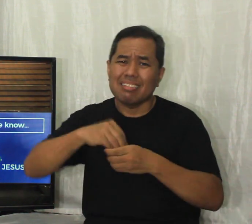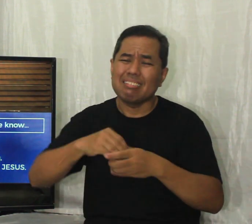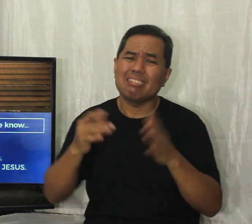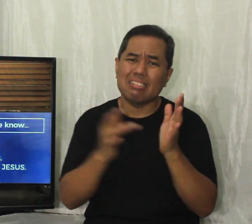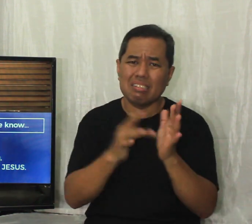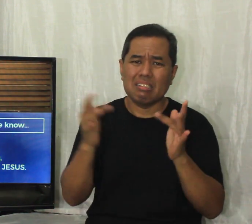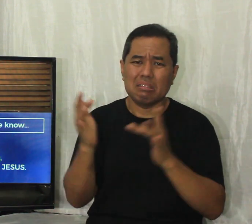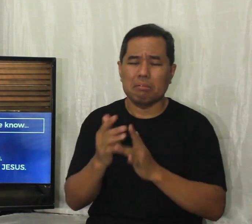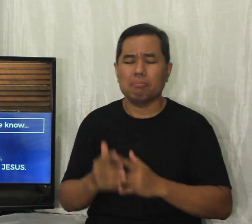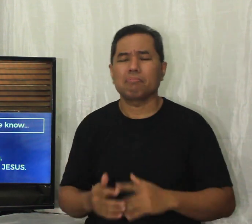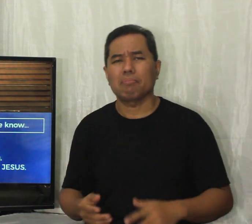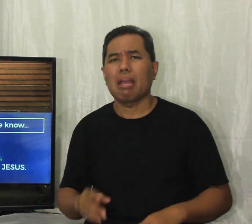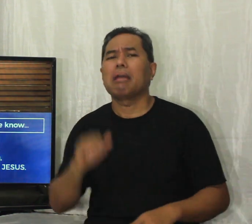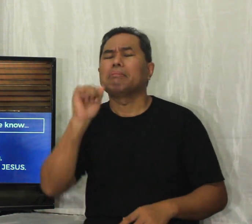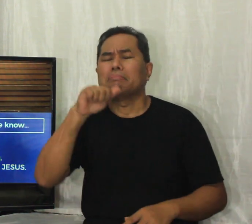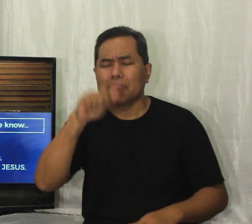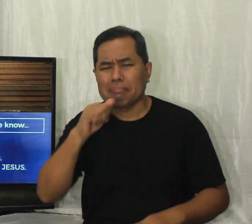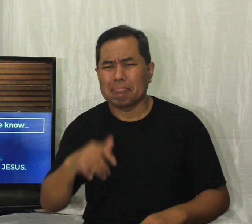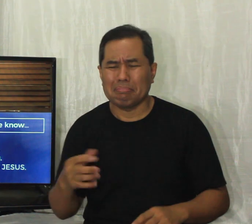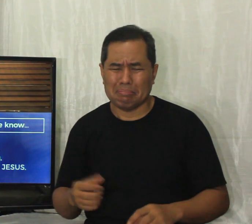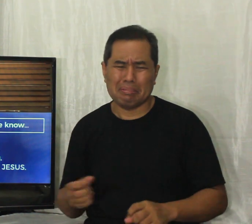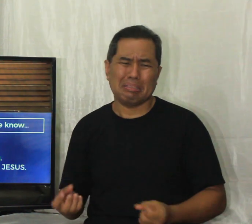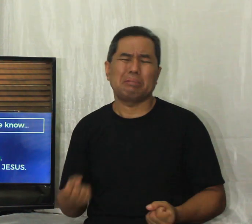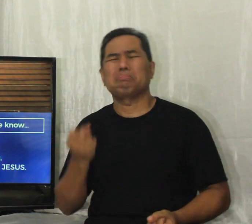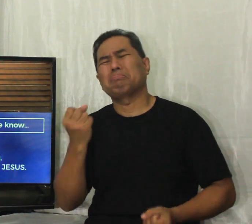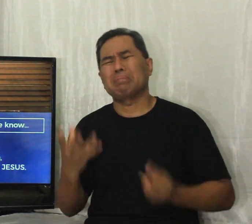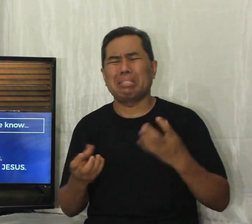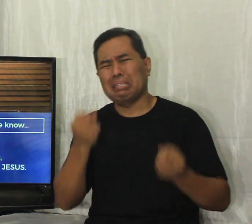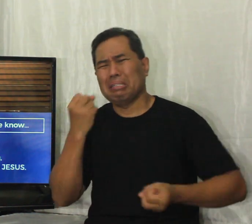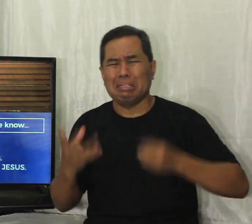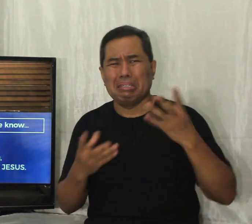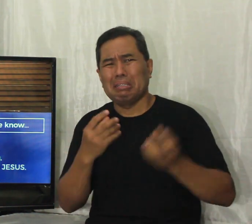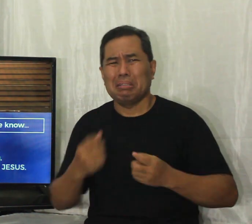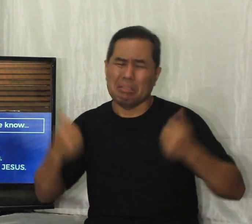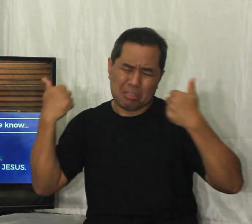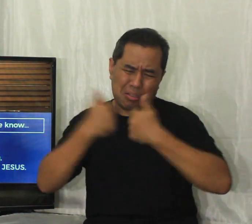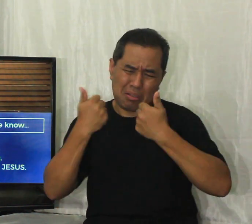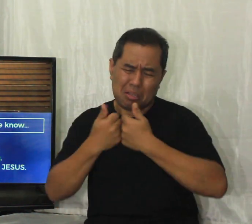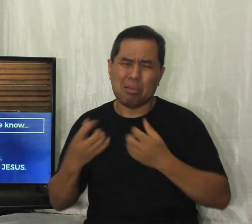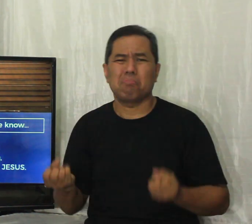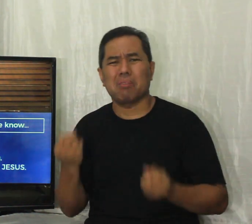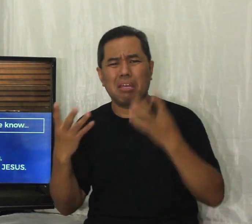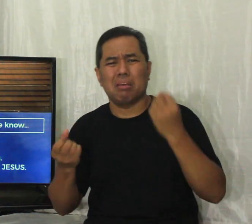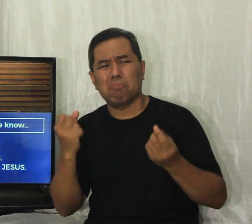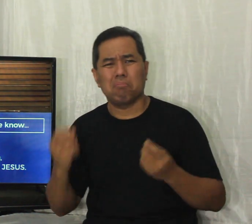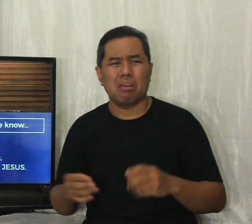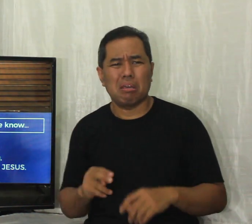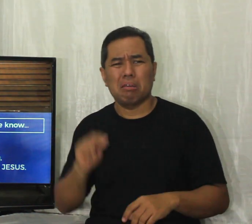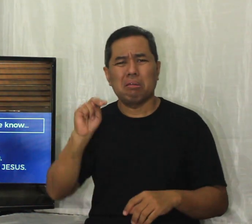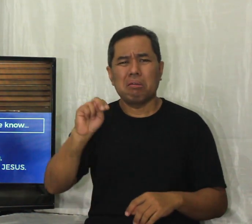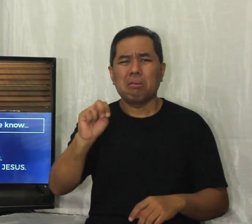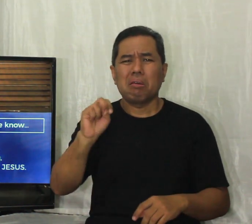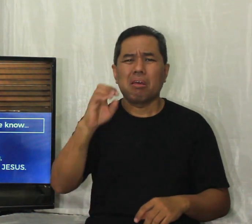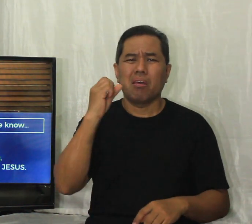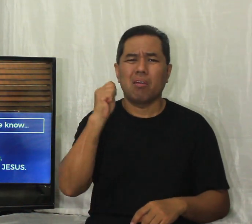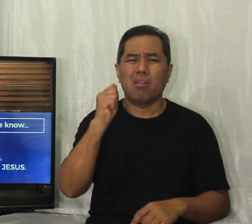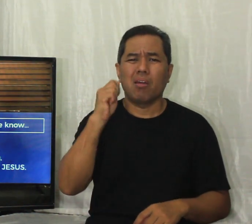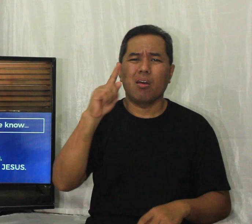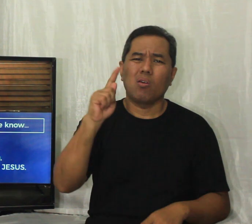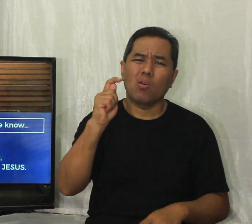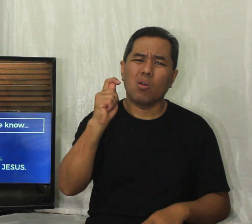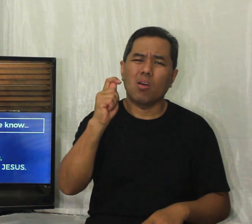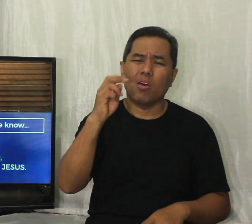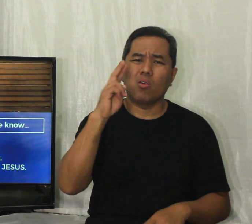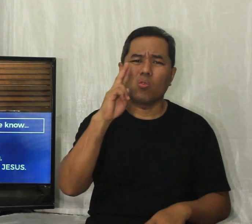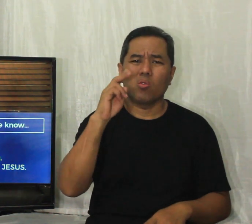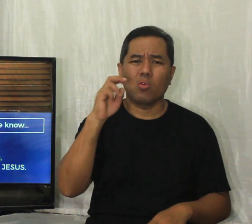there are earthquakes and famines and all kinds of natural disasters taking place. But you know why we shouldn't fear? Why we